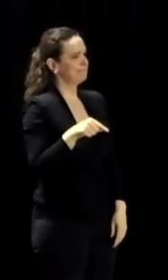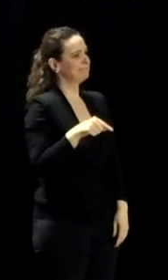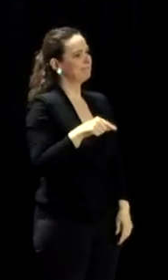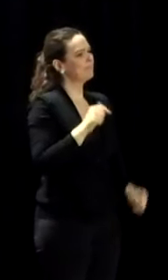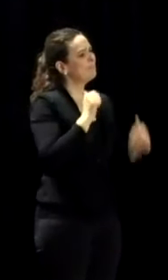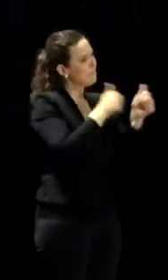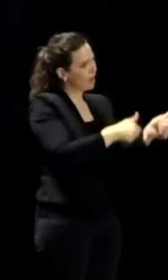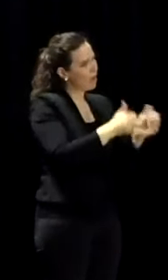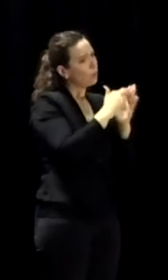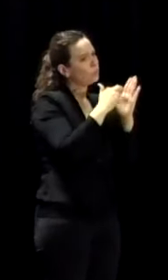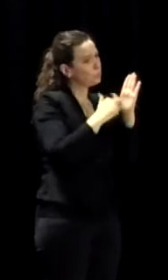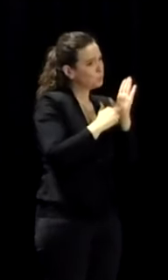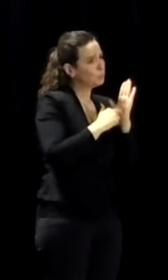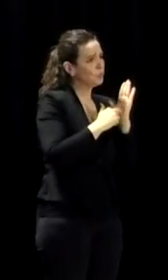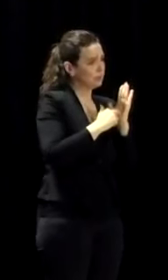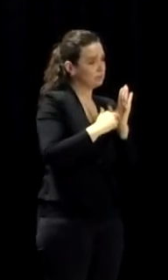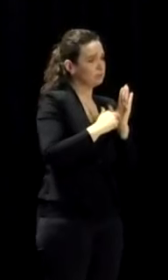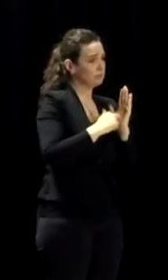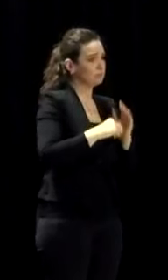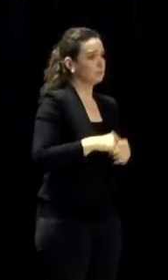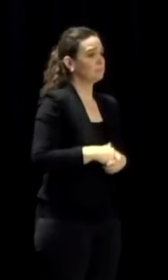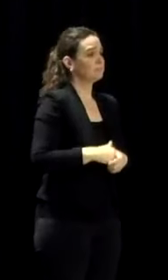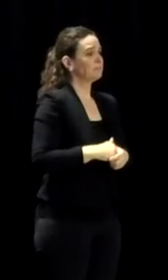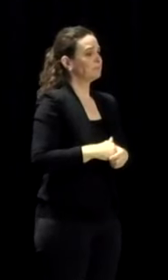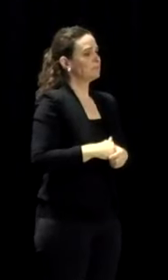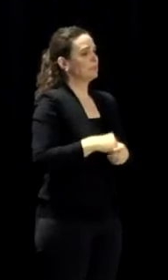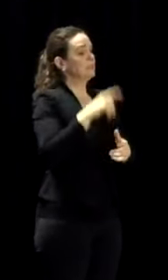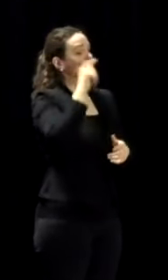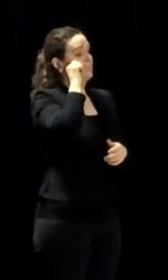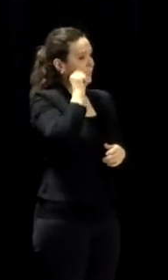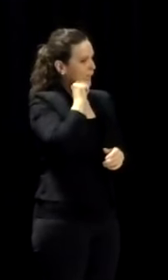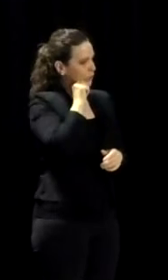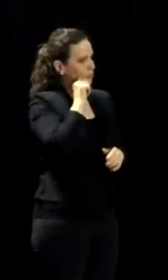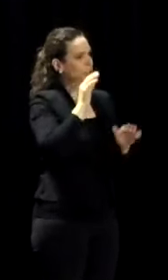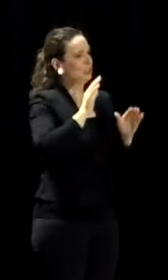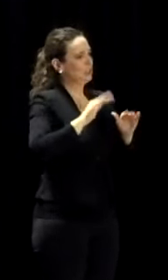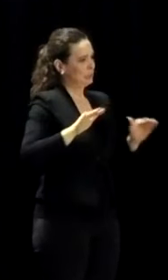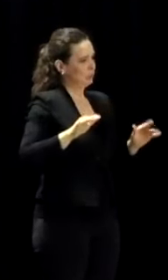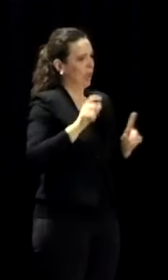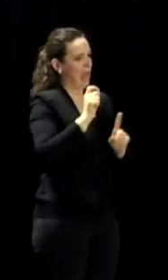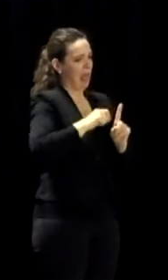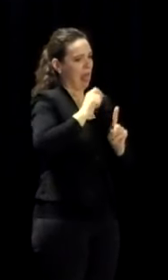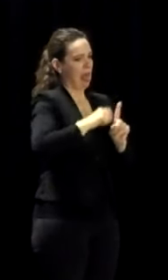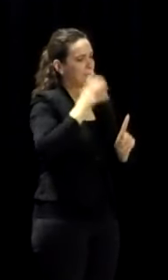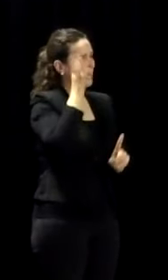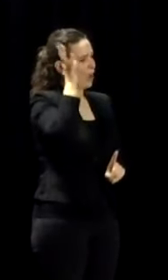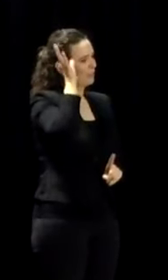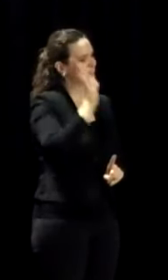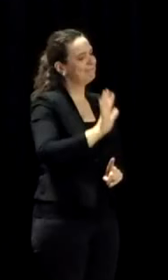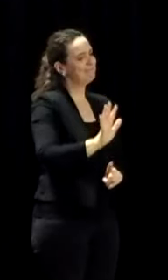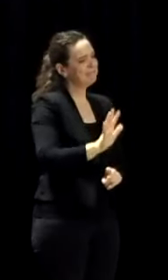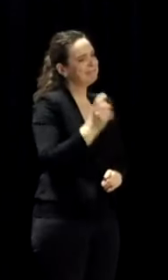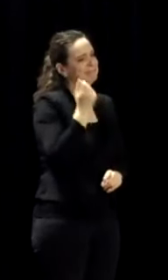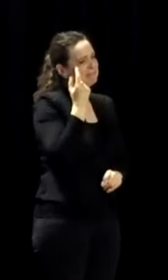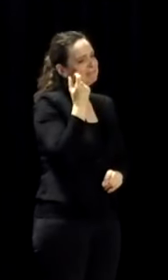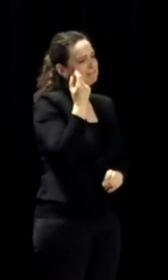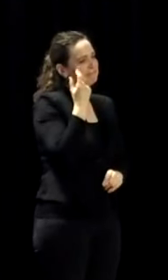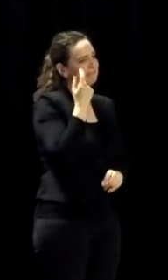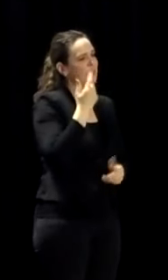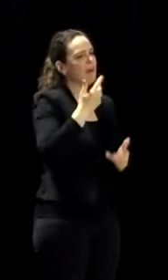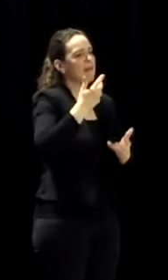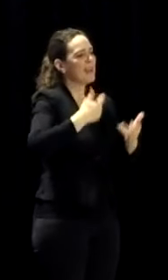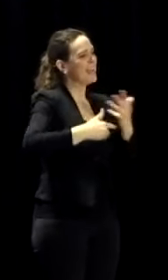rules. And the teenagers and the tweens who are driving mom, dad, and all their loved ones nuts about trying to hang out with your friends, we